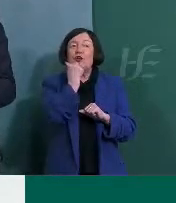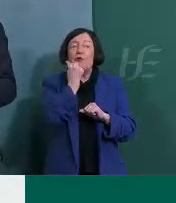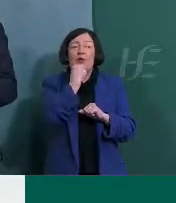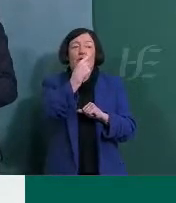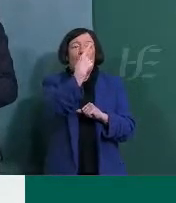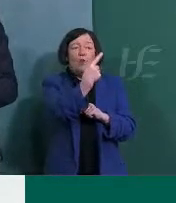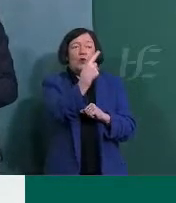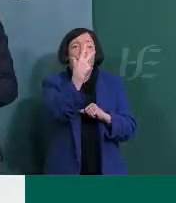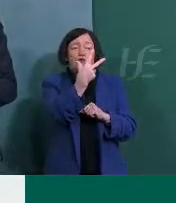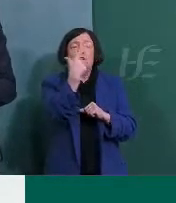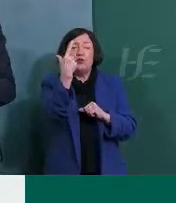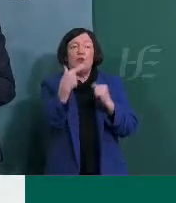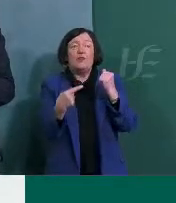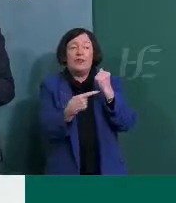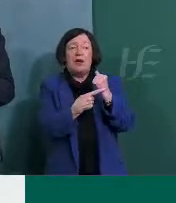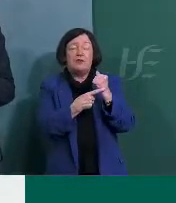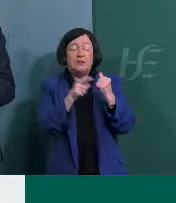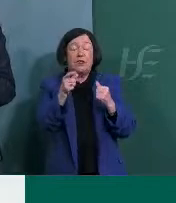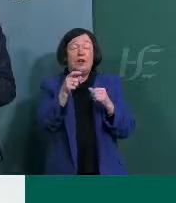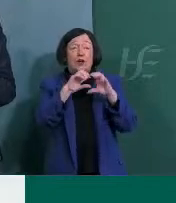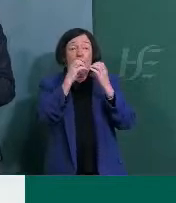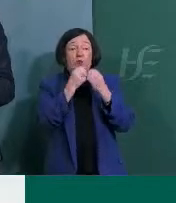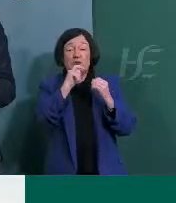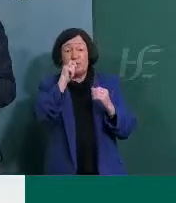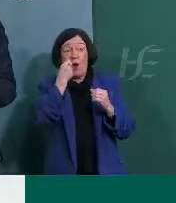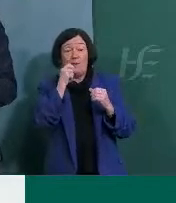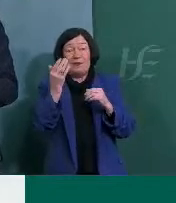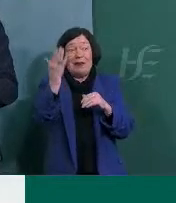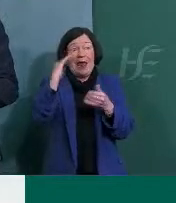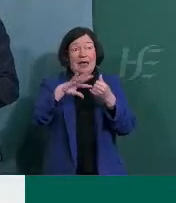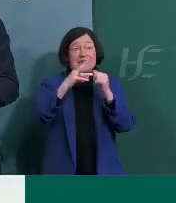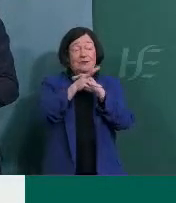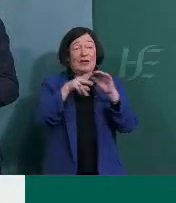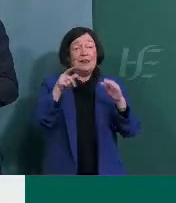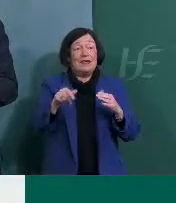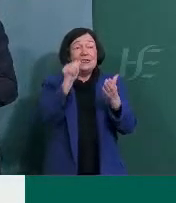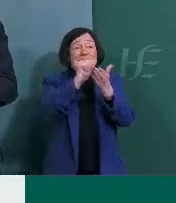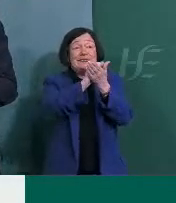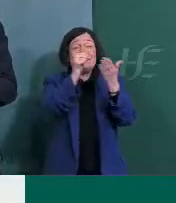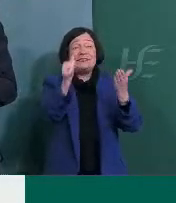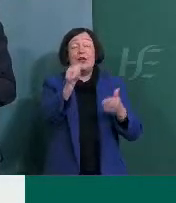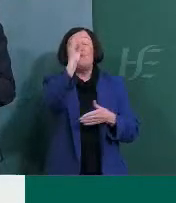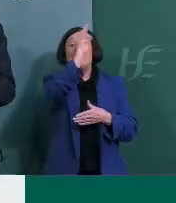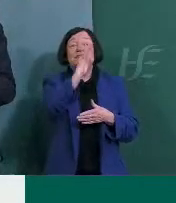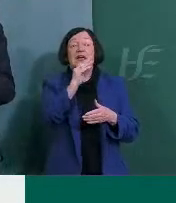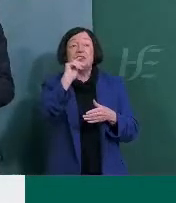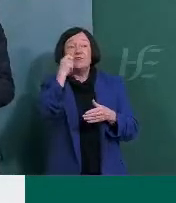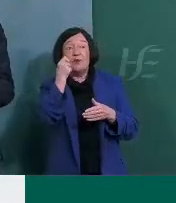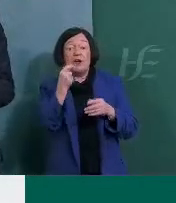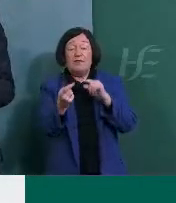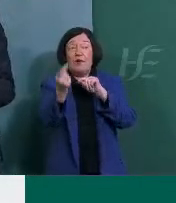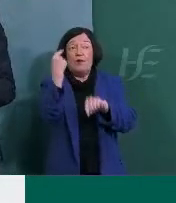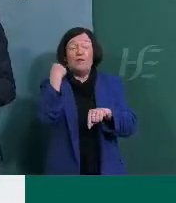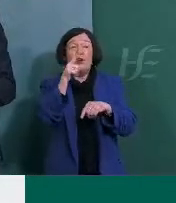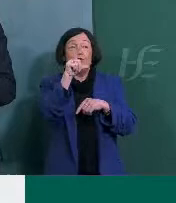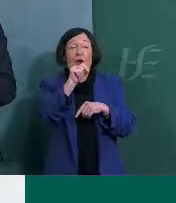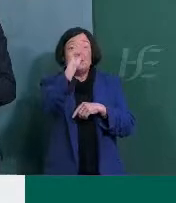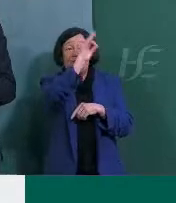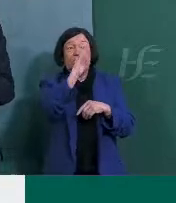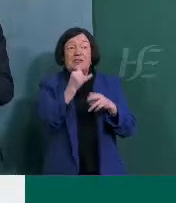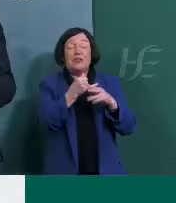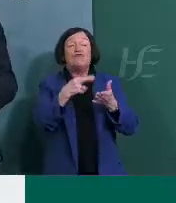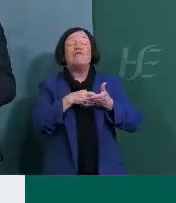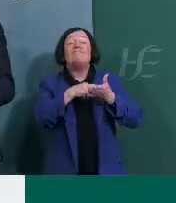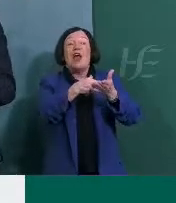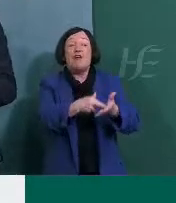the 132,000 community swabs taken last week, that's an increase of 16% in terms of swabs, and we've seen over 20% increase in